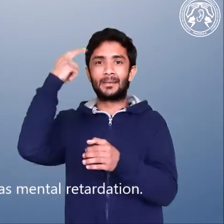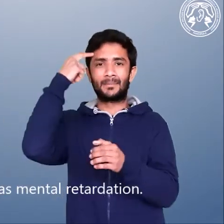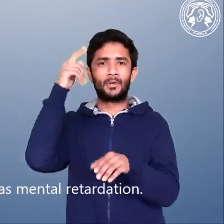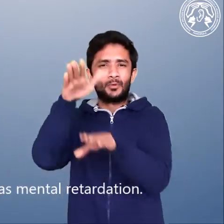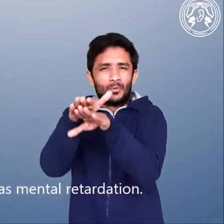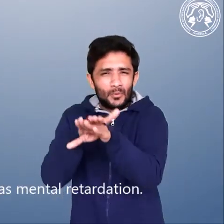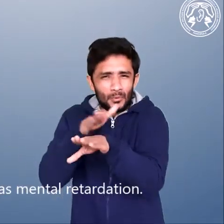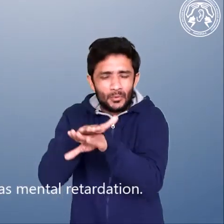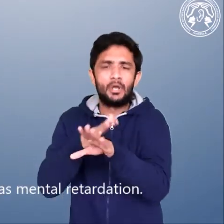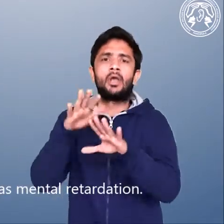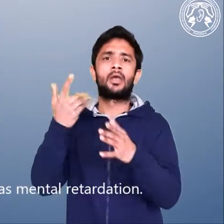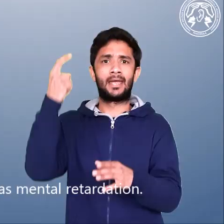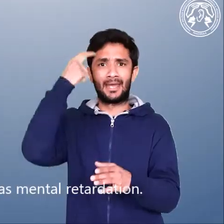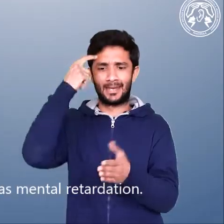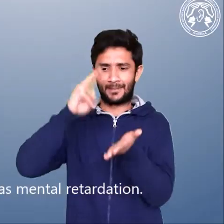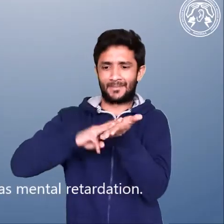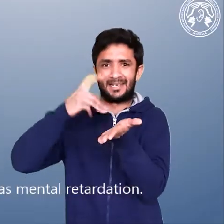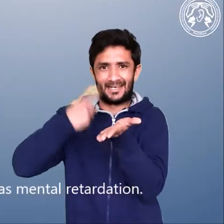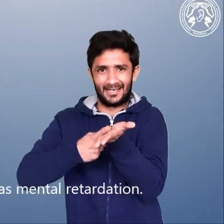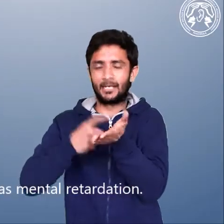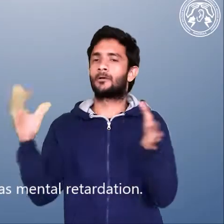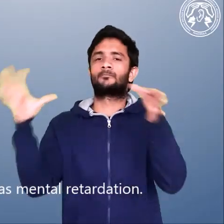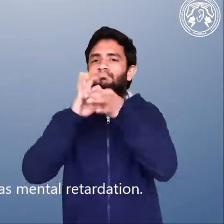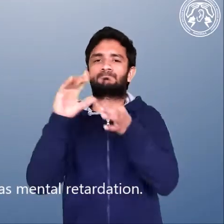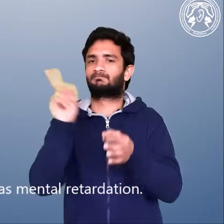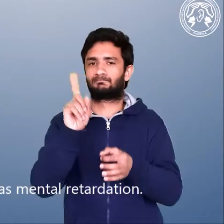It is not same as mental retardation.